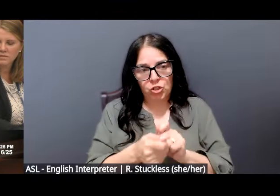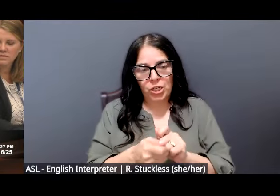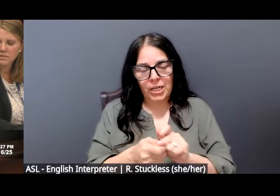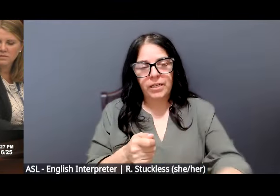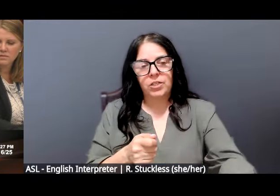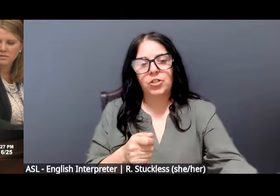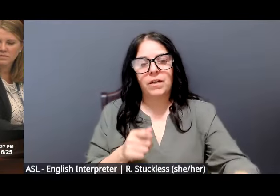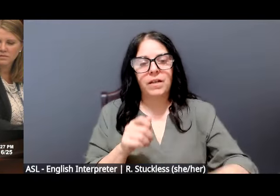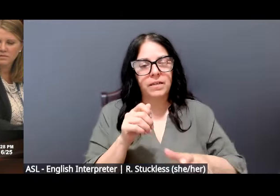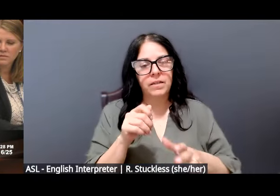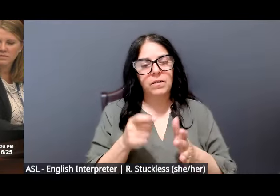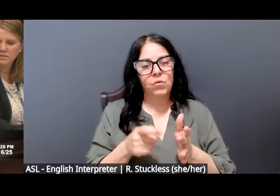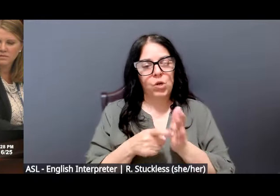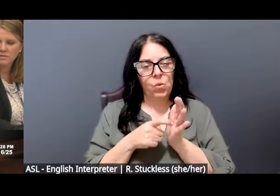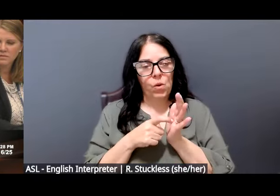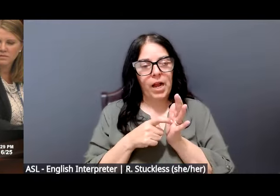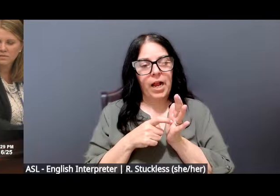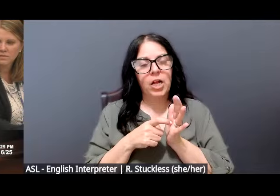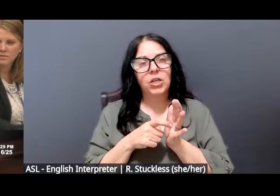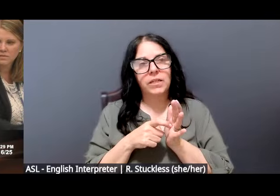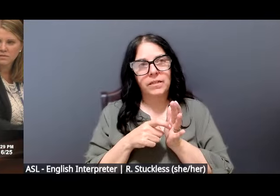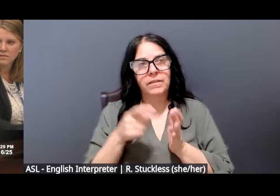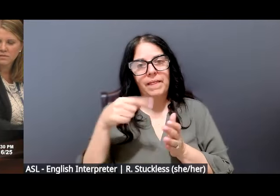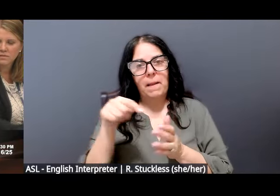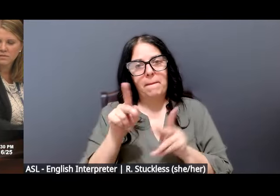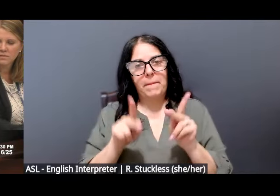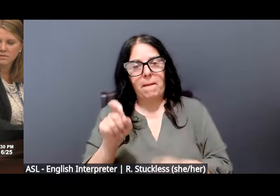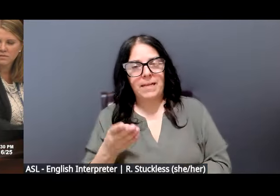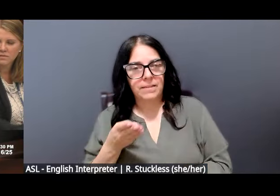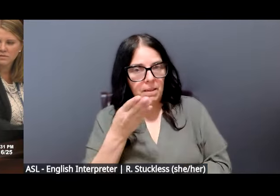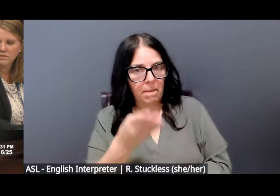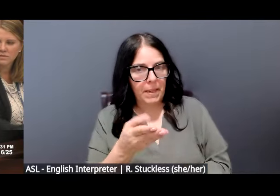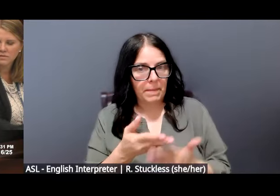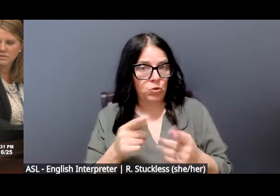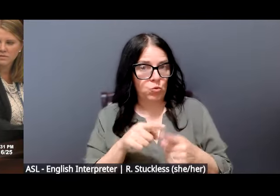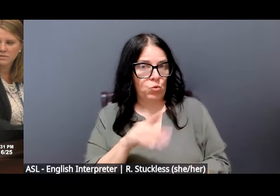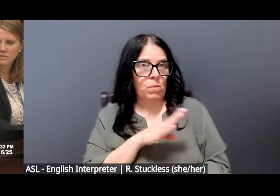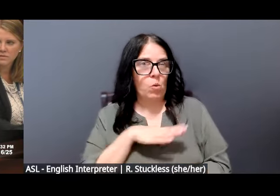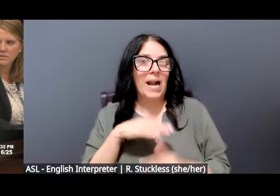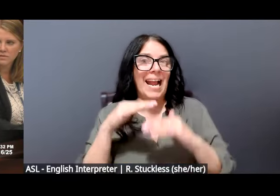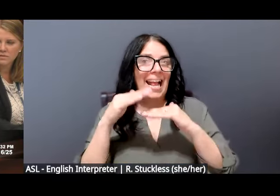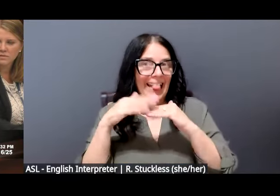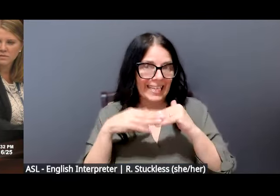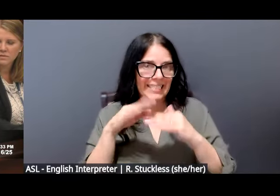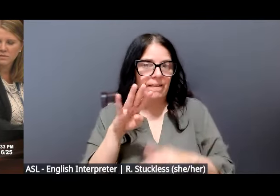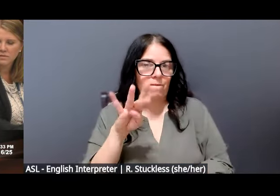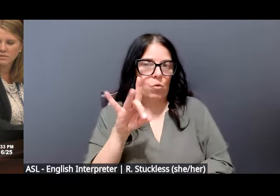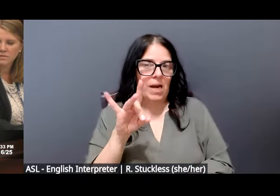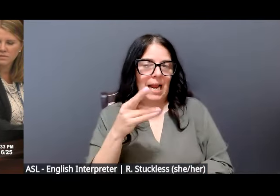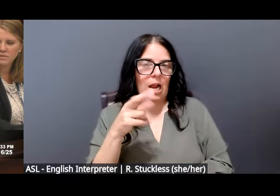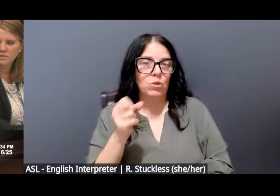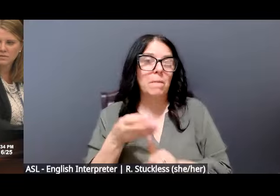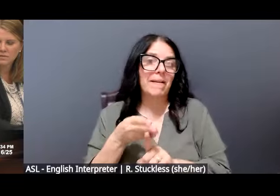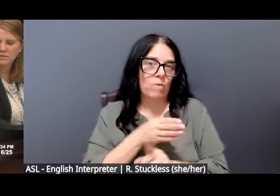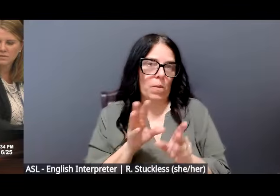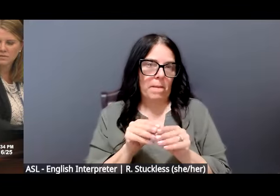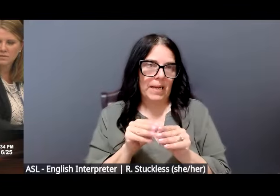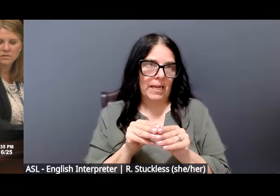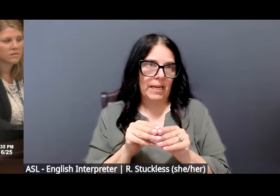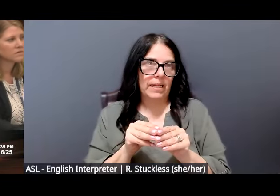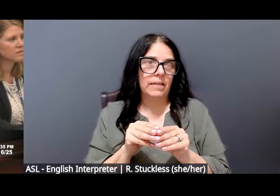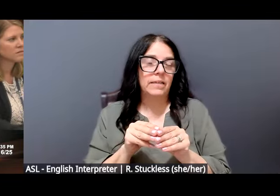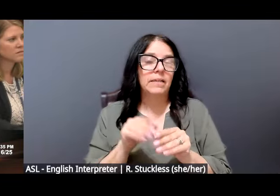people have to submit materials to the board at least 48 hours before the meeting. And that materials received less